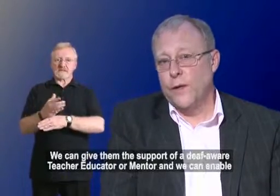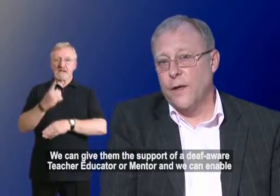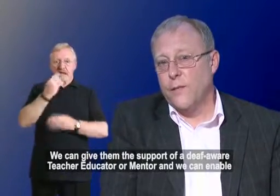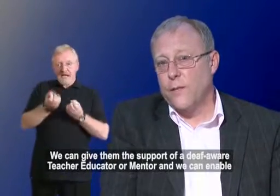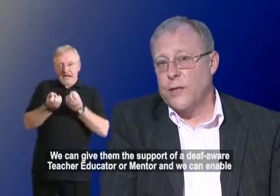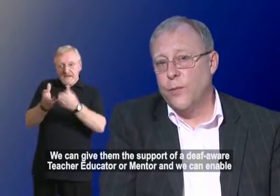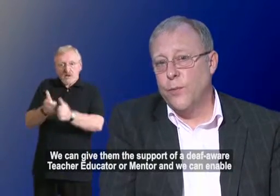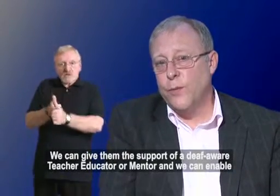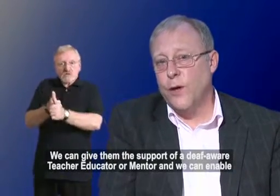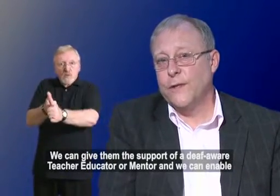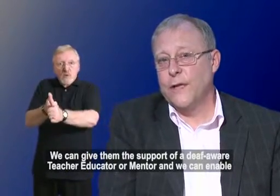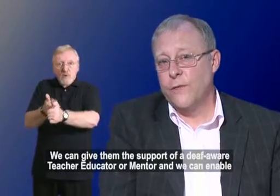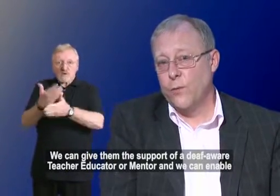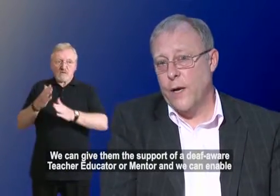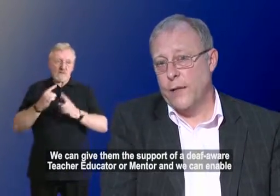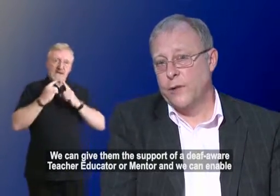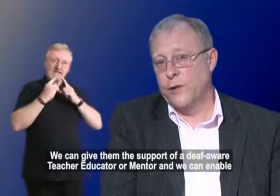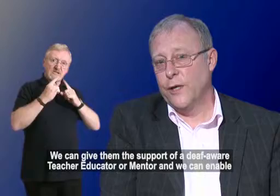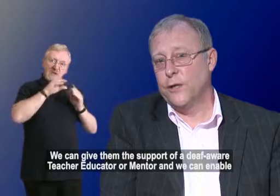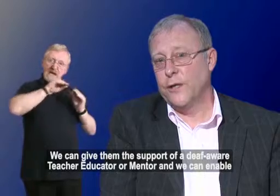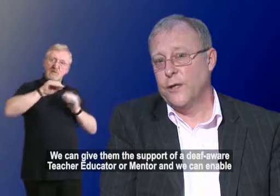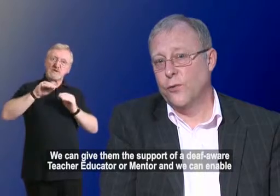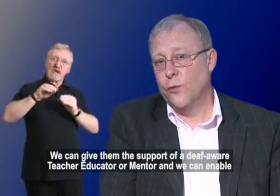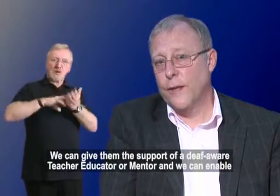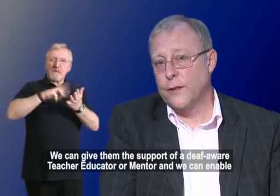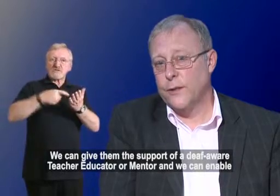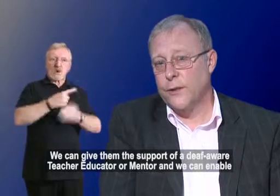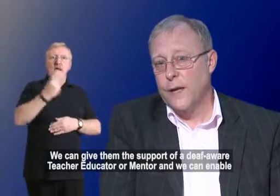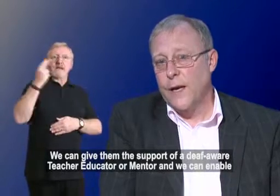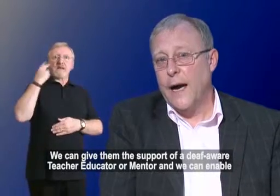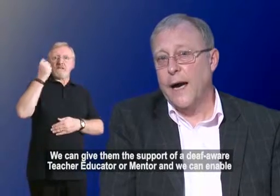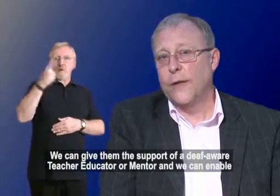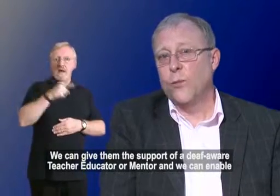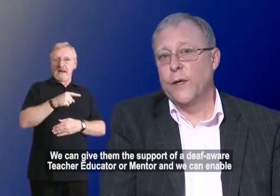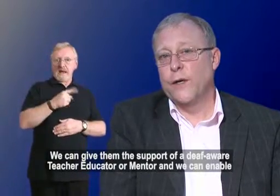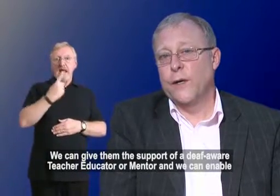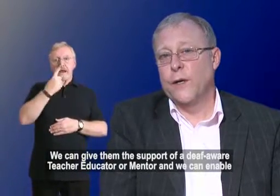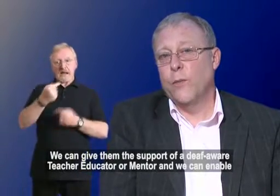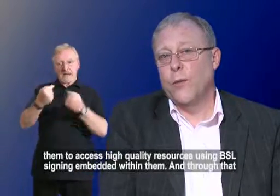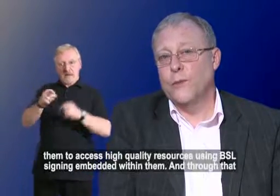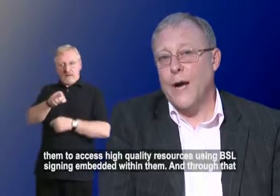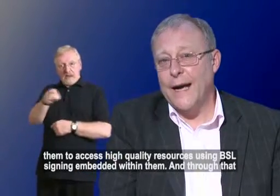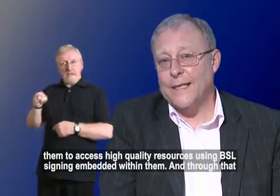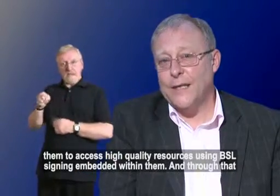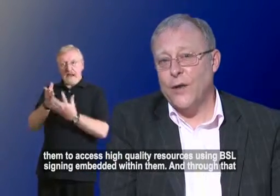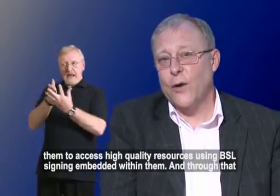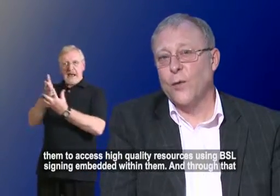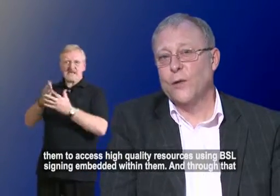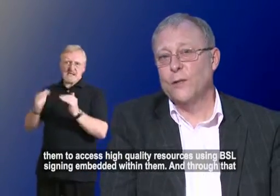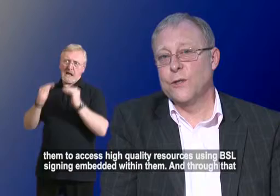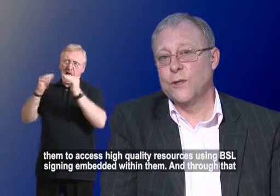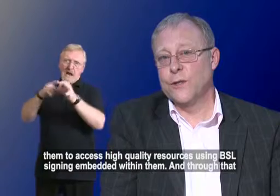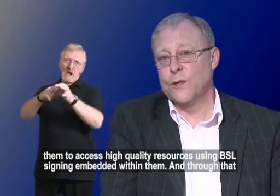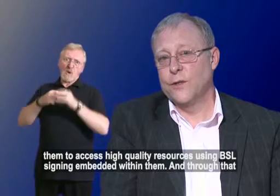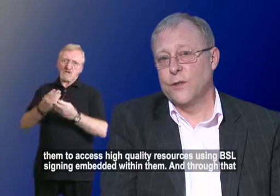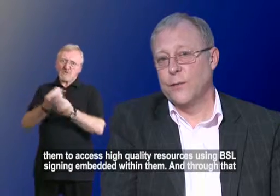We can give them the support of a deaf-aware teacher educator or mentor, and we can enable them to access